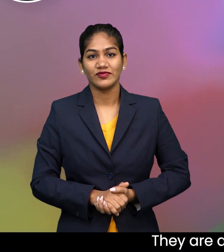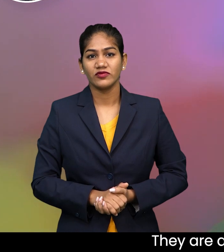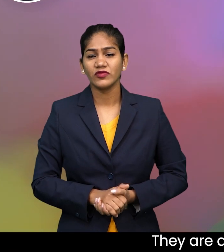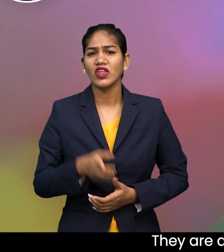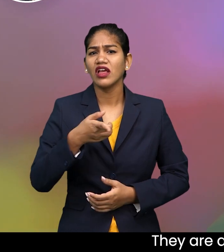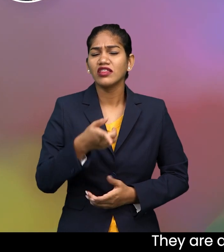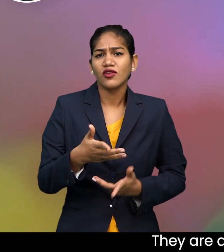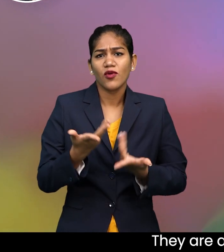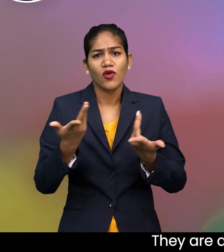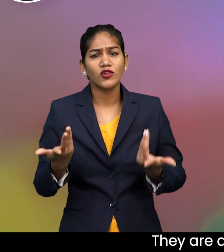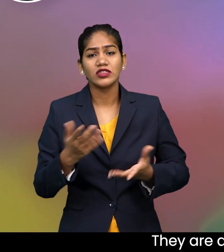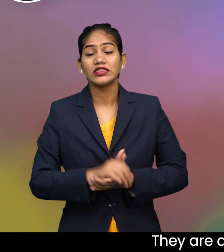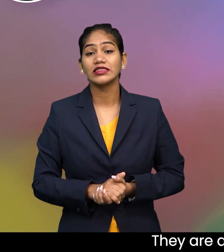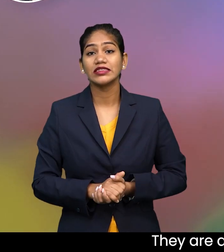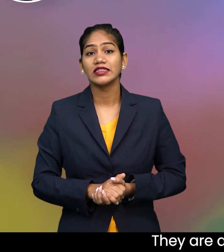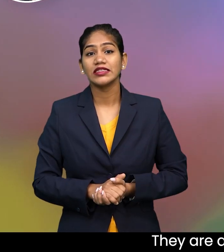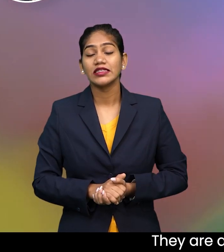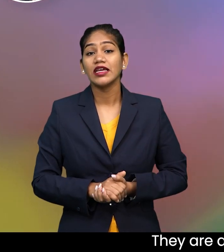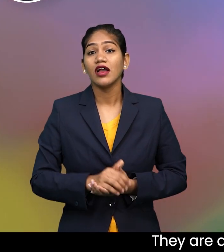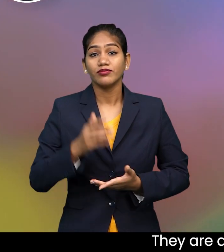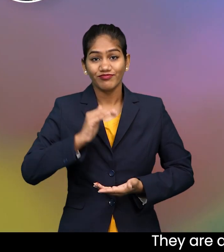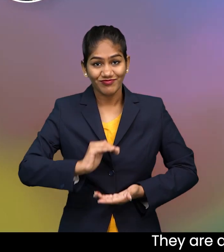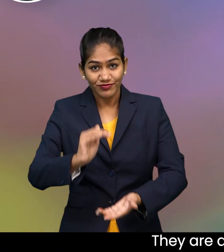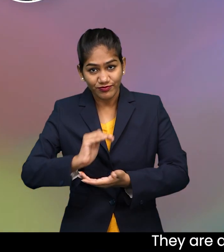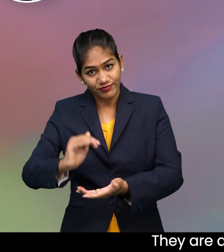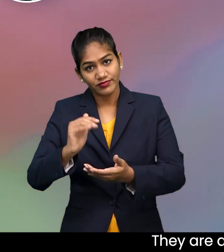They are also biologically reproductive.